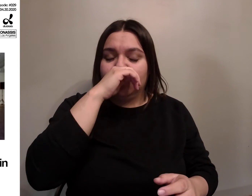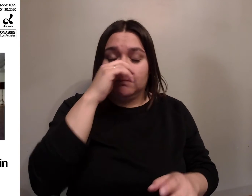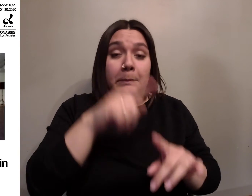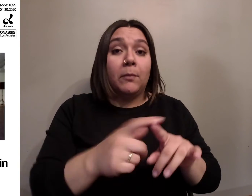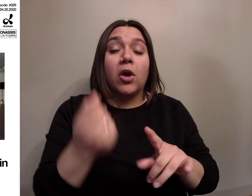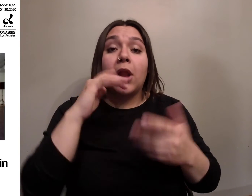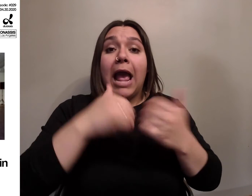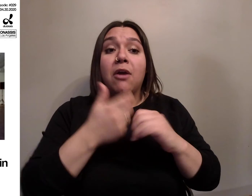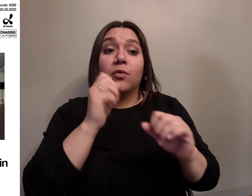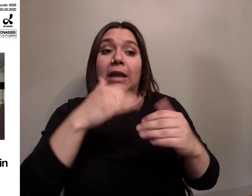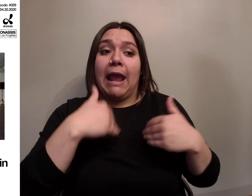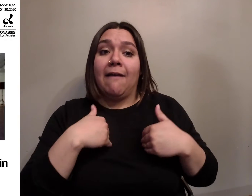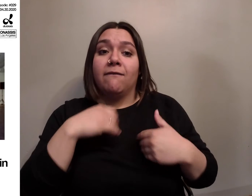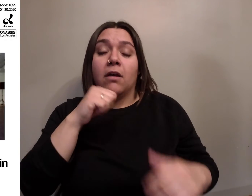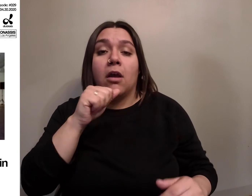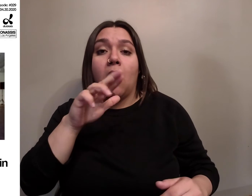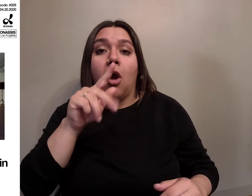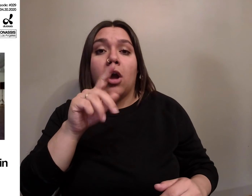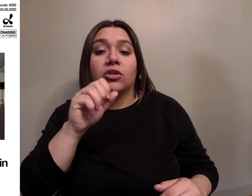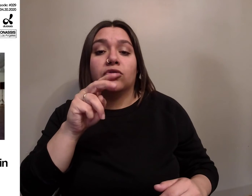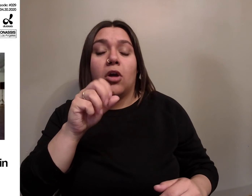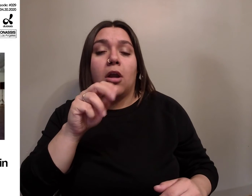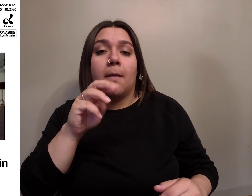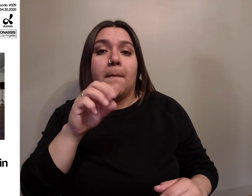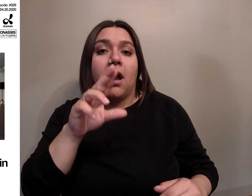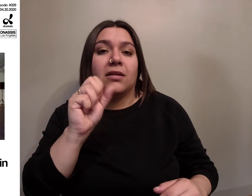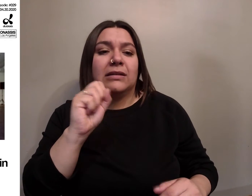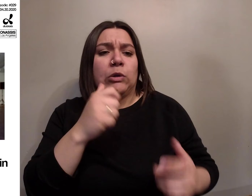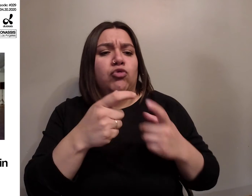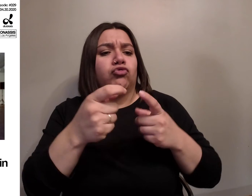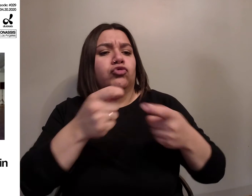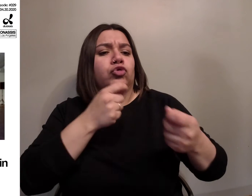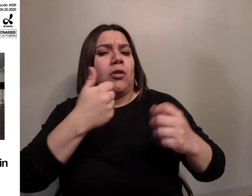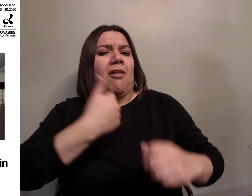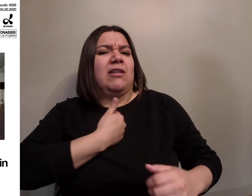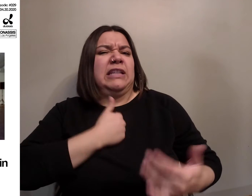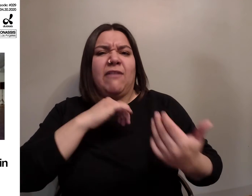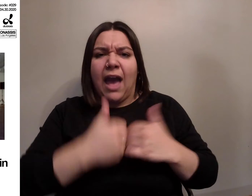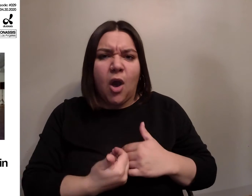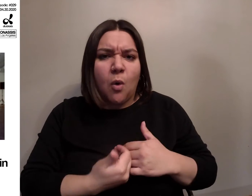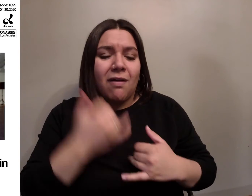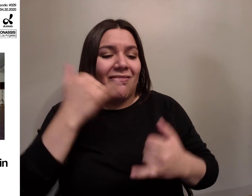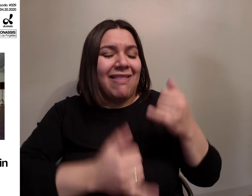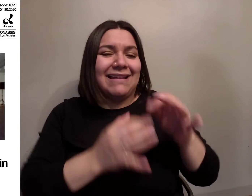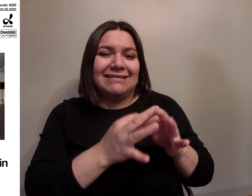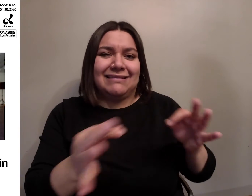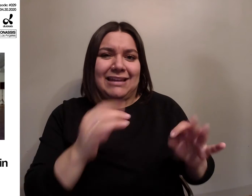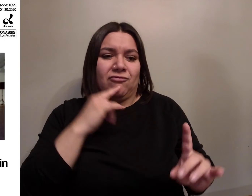fact instrumentalized, how can we maintain an autonomous